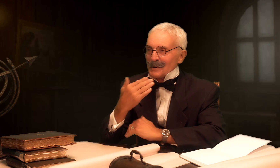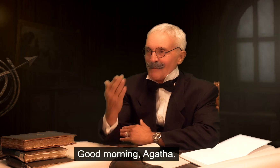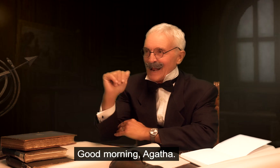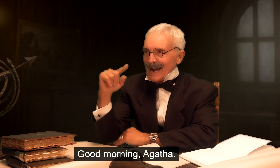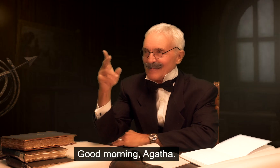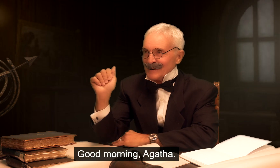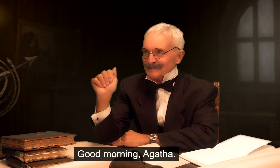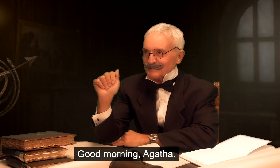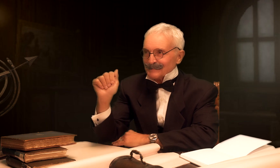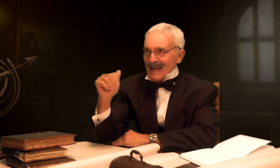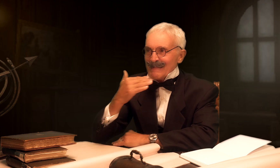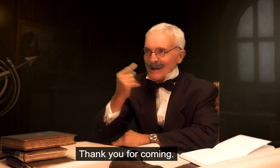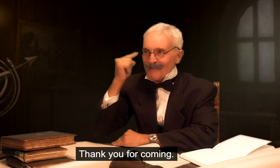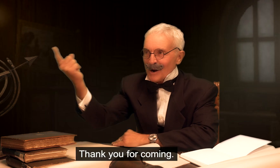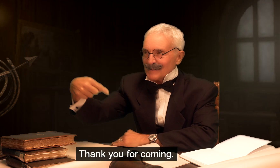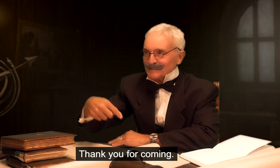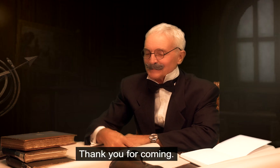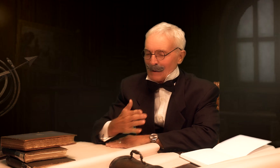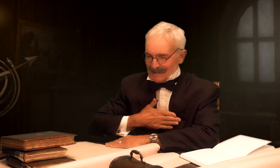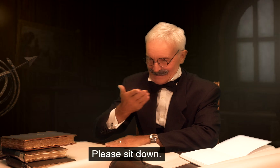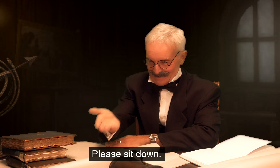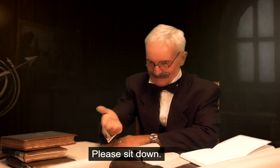Good morning, Agatha. Thank you for coming. Please sit down.